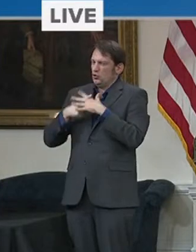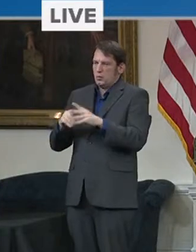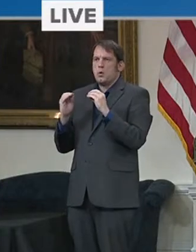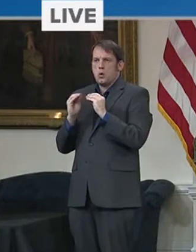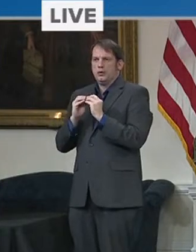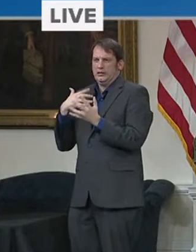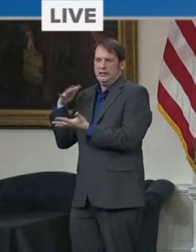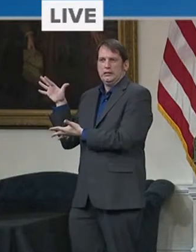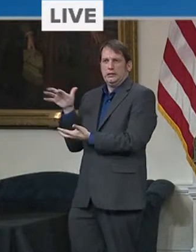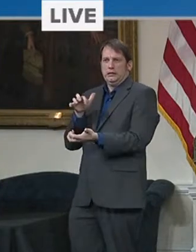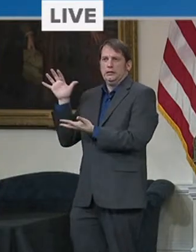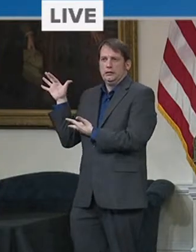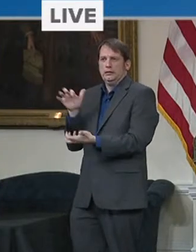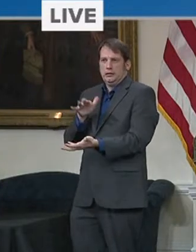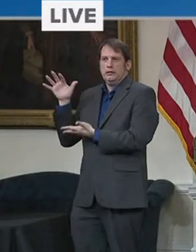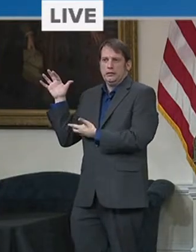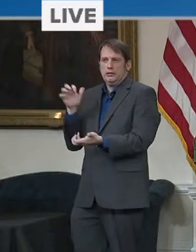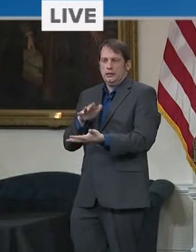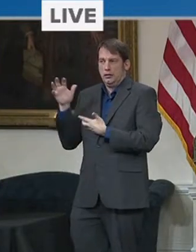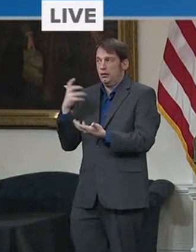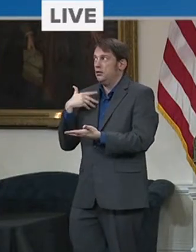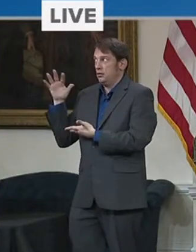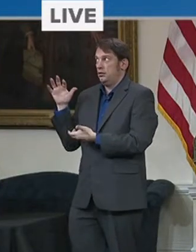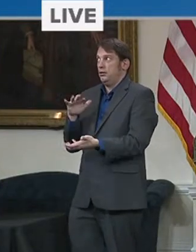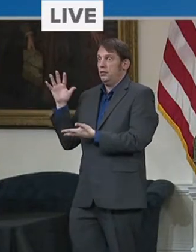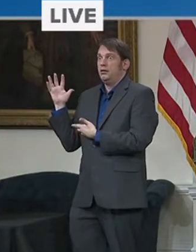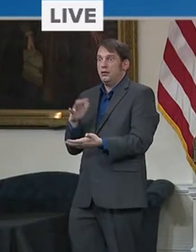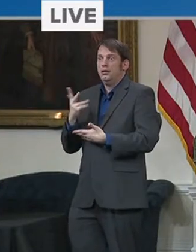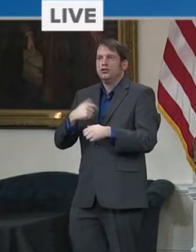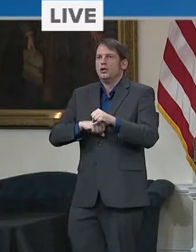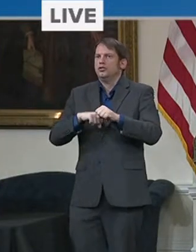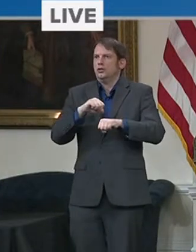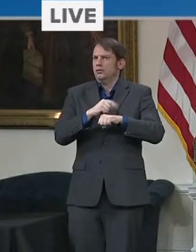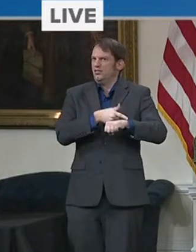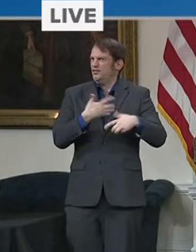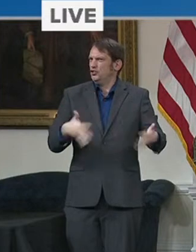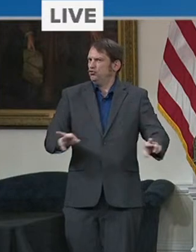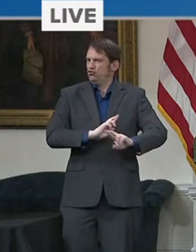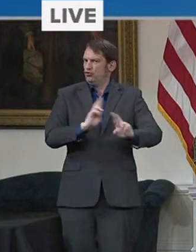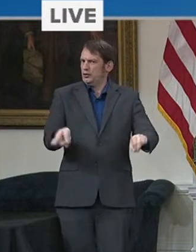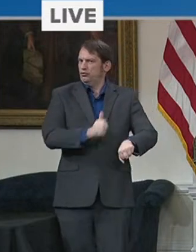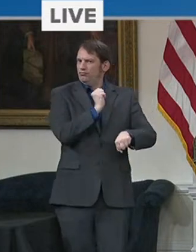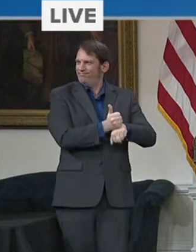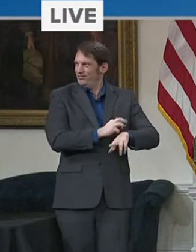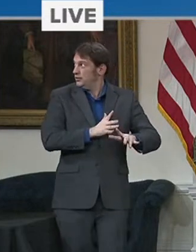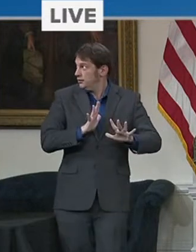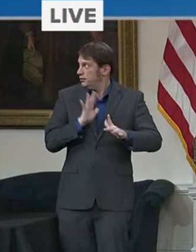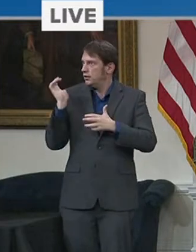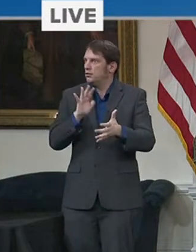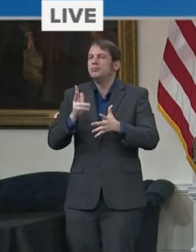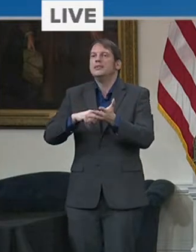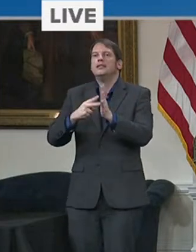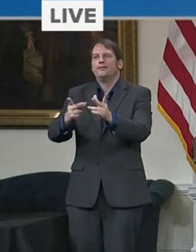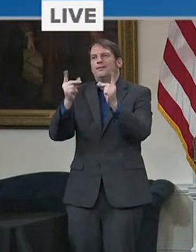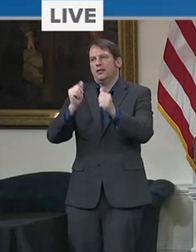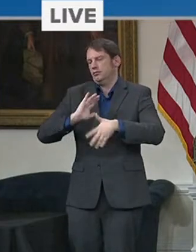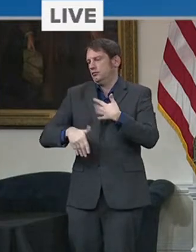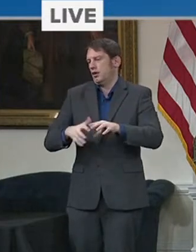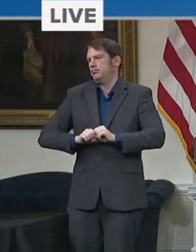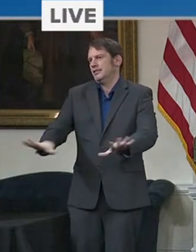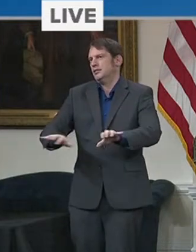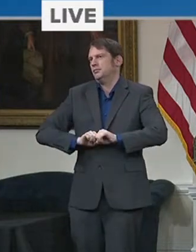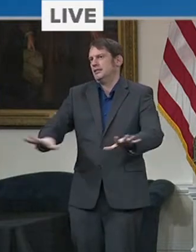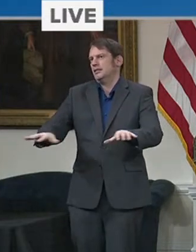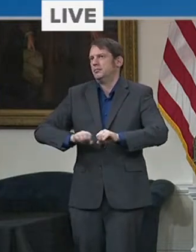our infrastructure will already be in place, and we will be able to quickly expand well beyond these